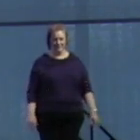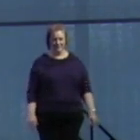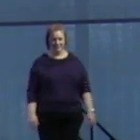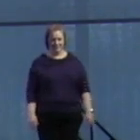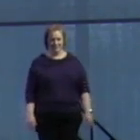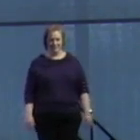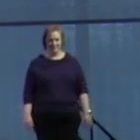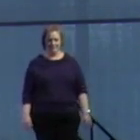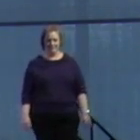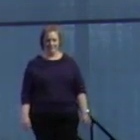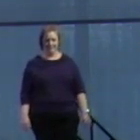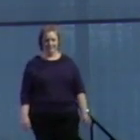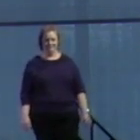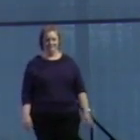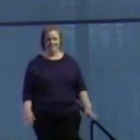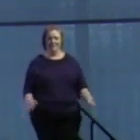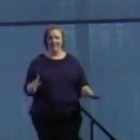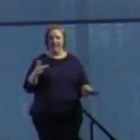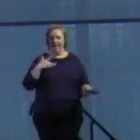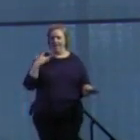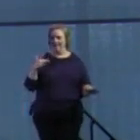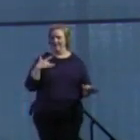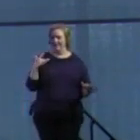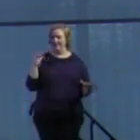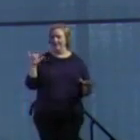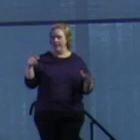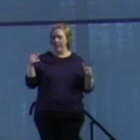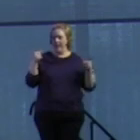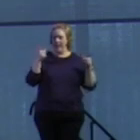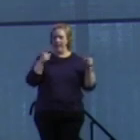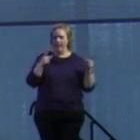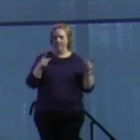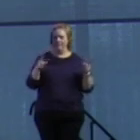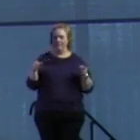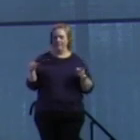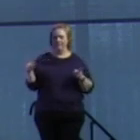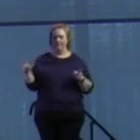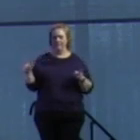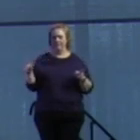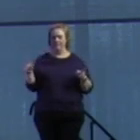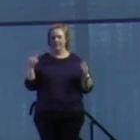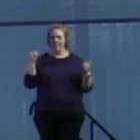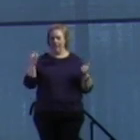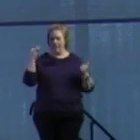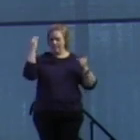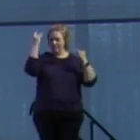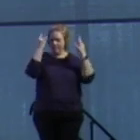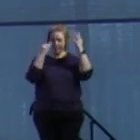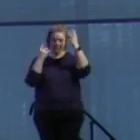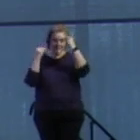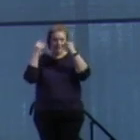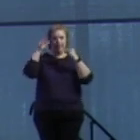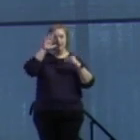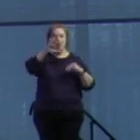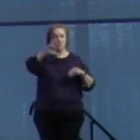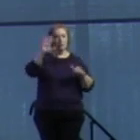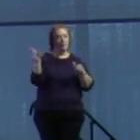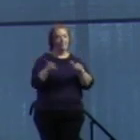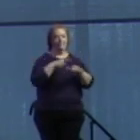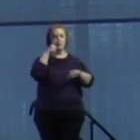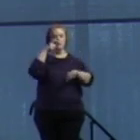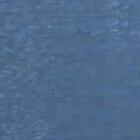Yes, I feel it happening. All right, and now think to yourself, if this is your first time at